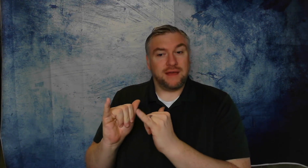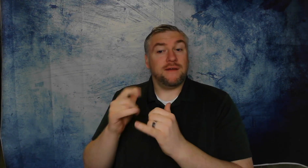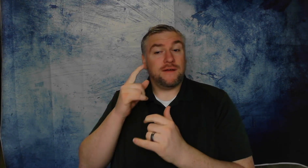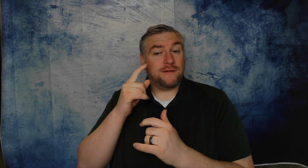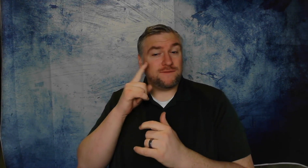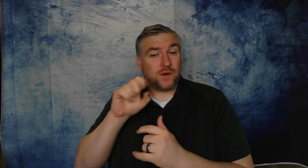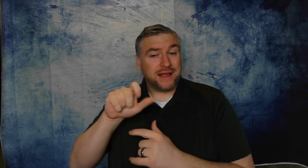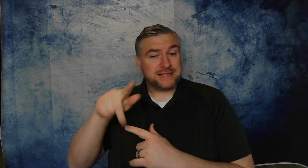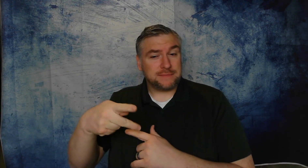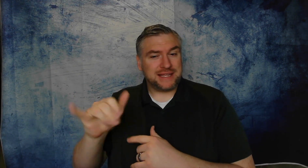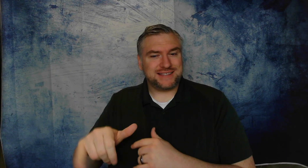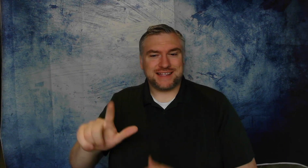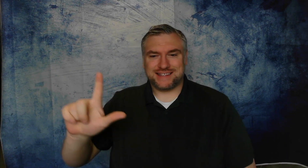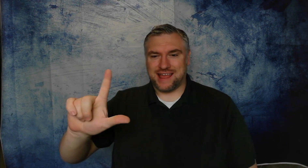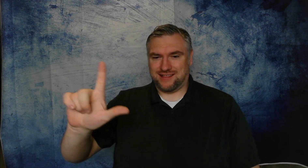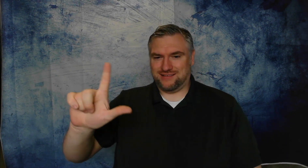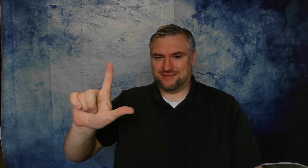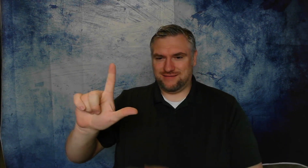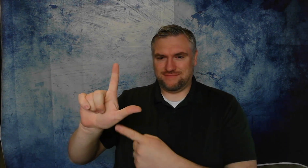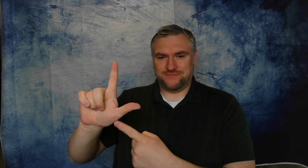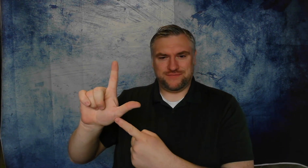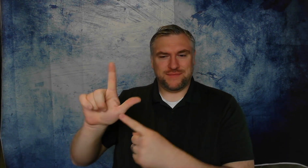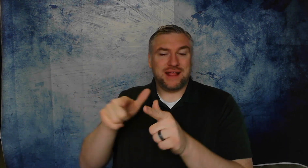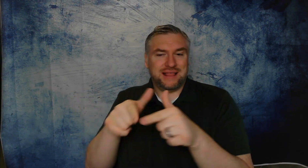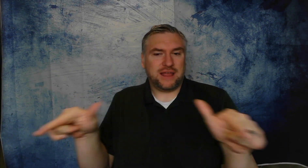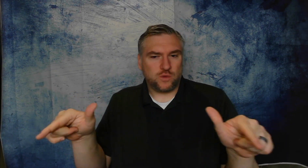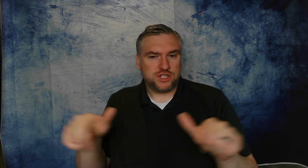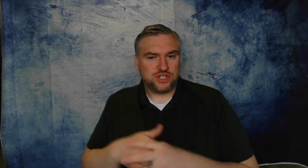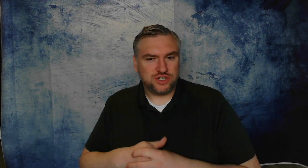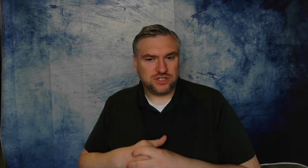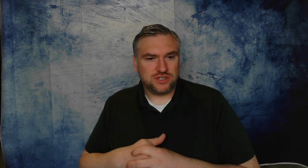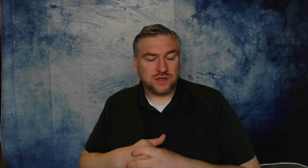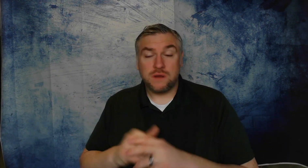us? For SLPs, that's the L, language.